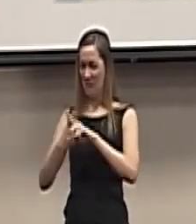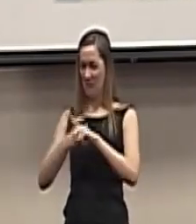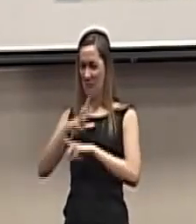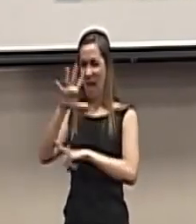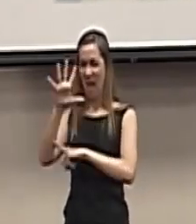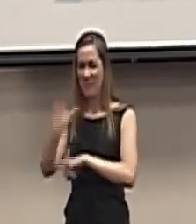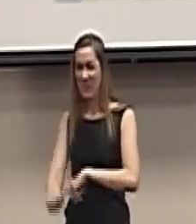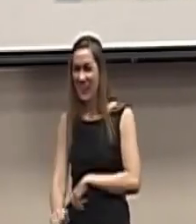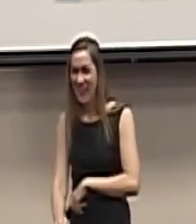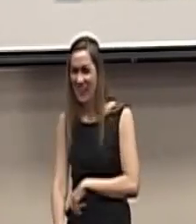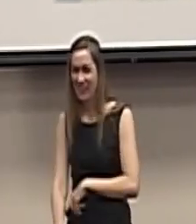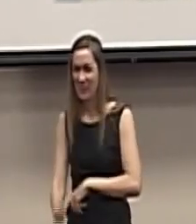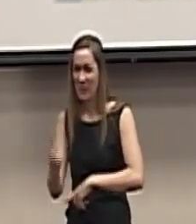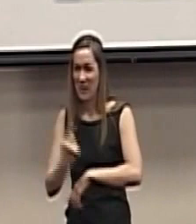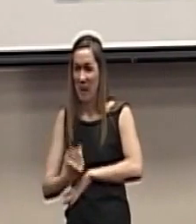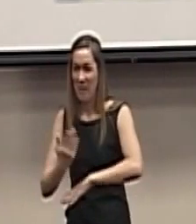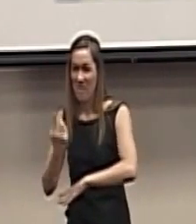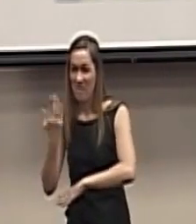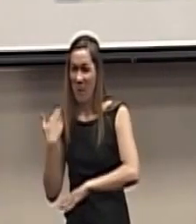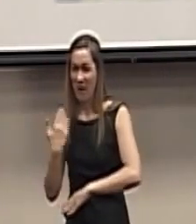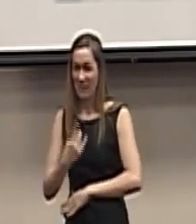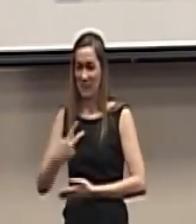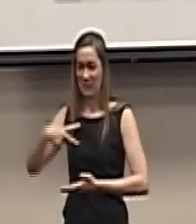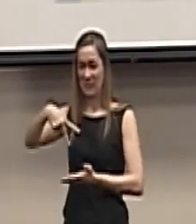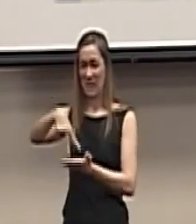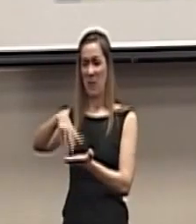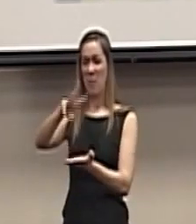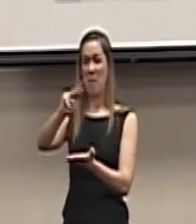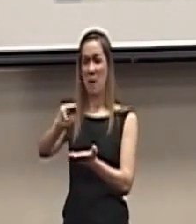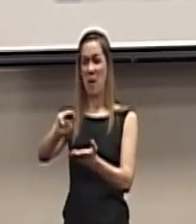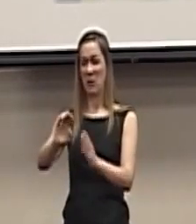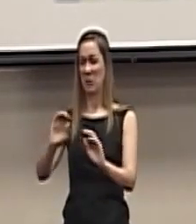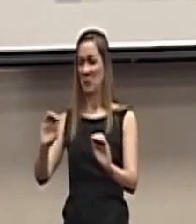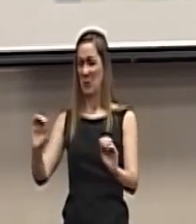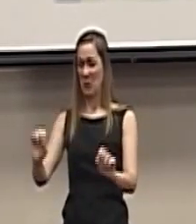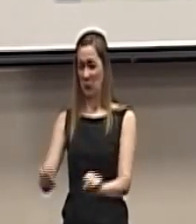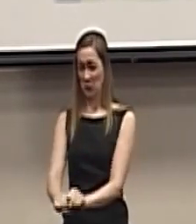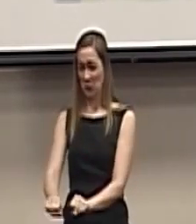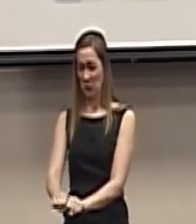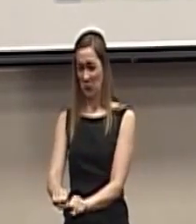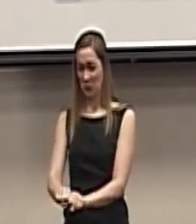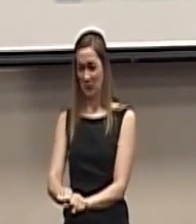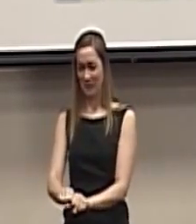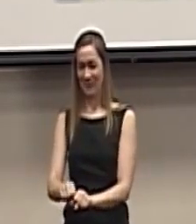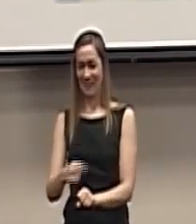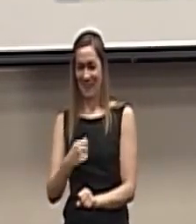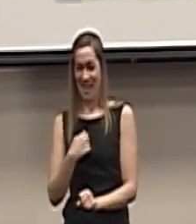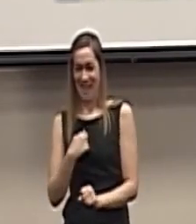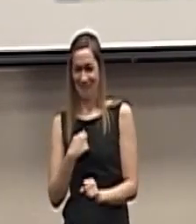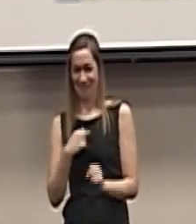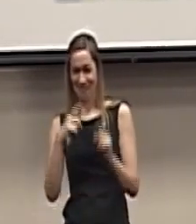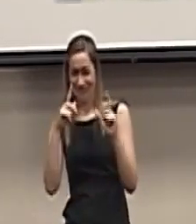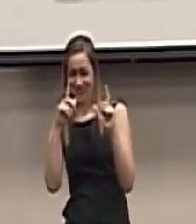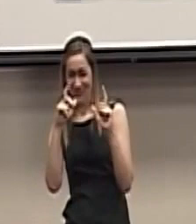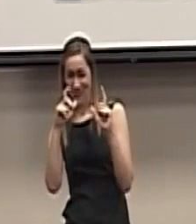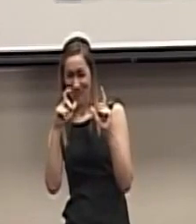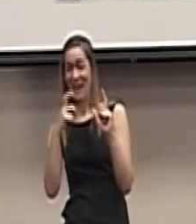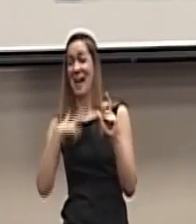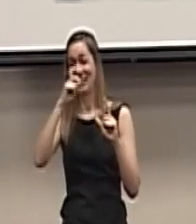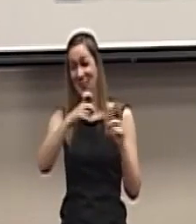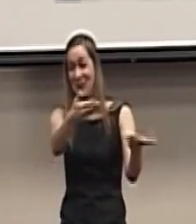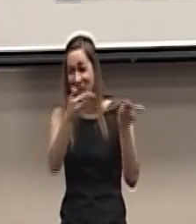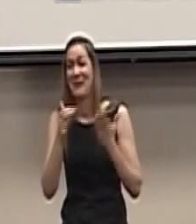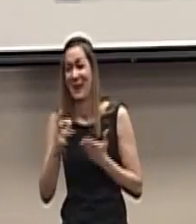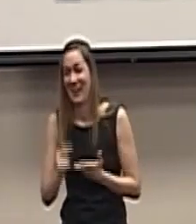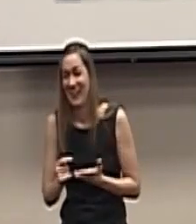Africa just the day before, and he's standing in Walmart with no shoes on. And I think I even took a picture, by the way, and I should have brought it. I didn't bring it, but I took a